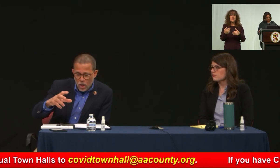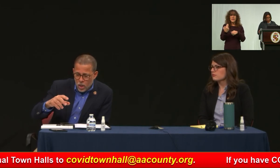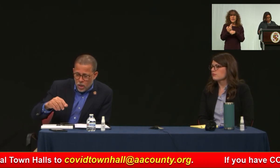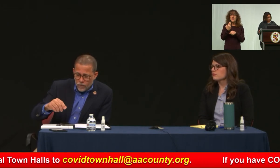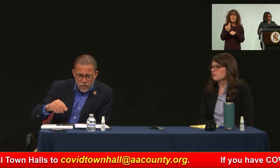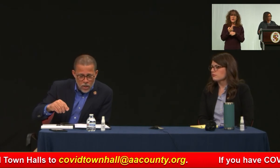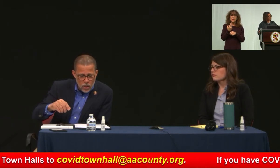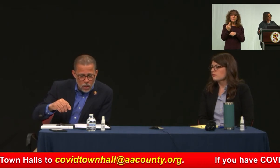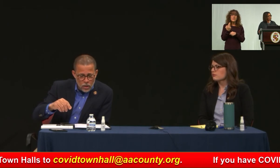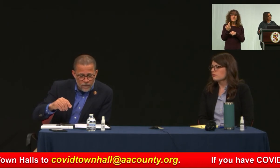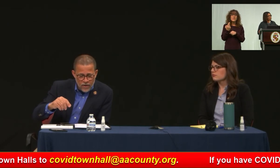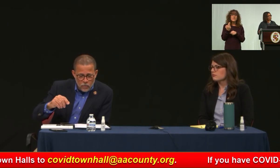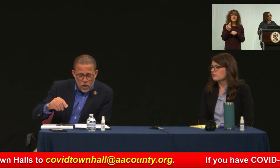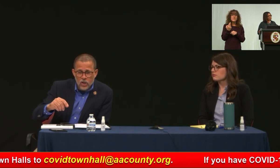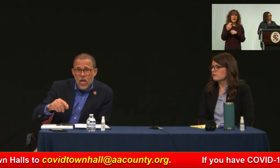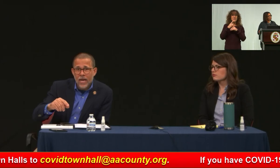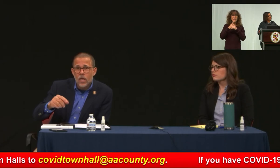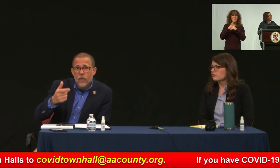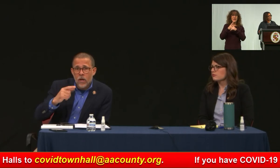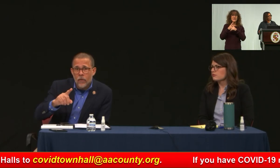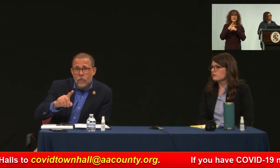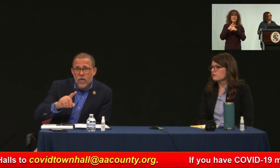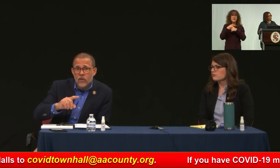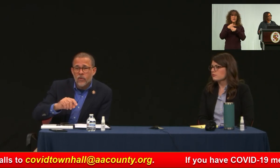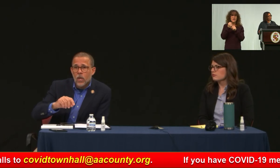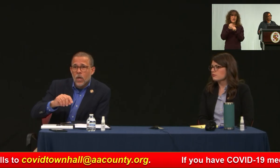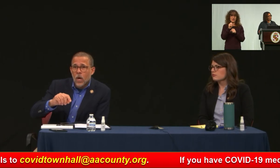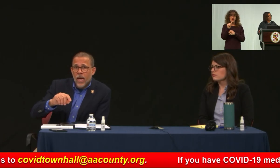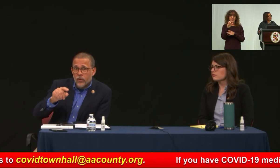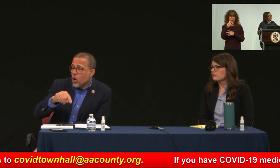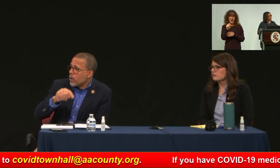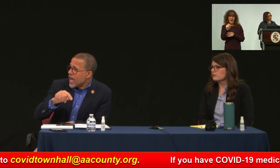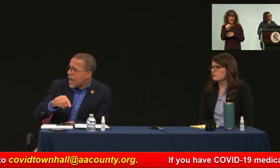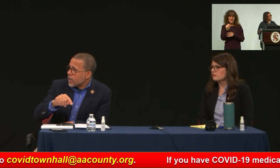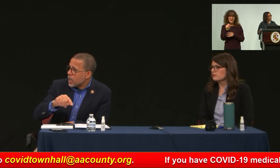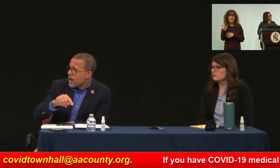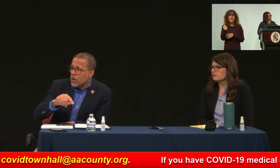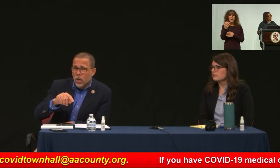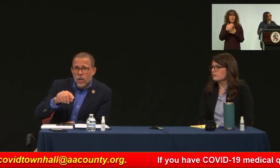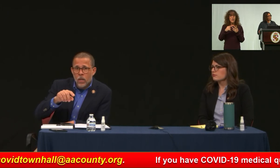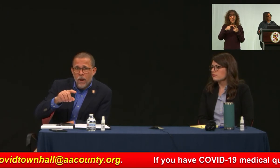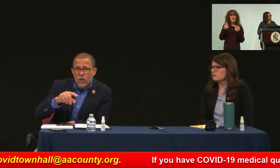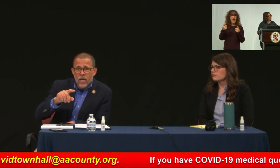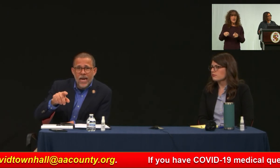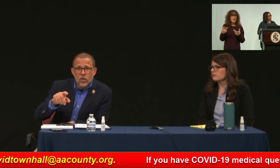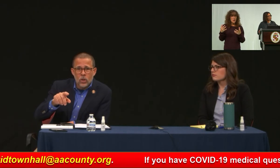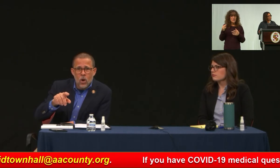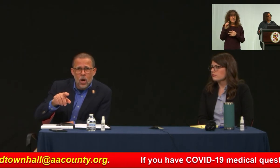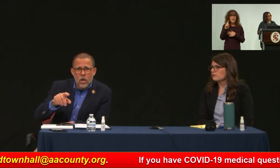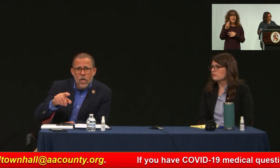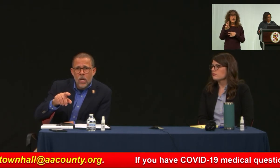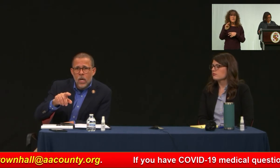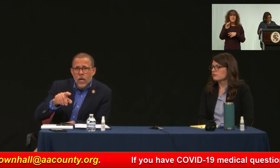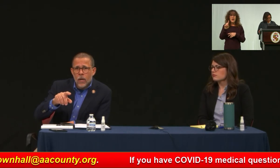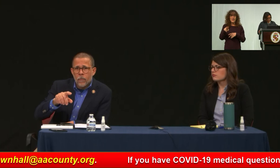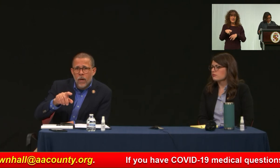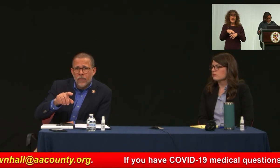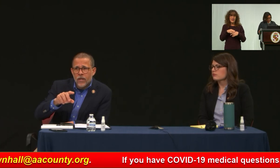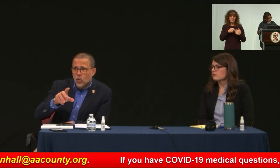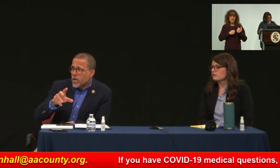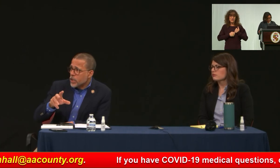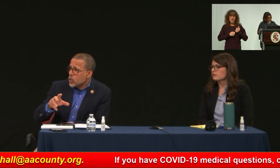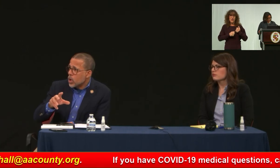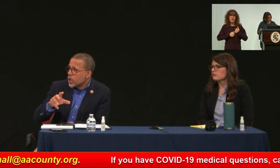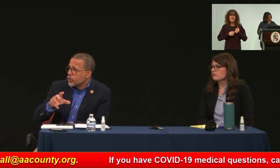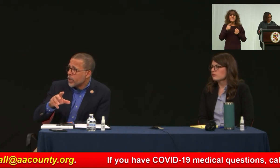use of the Defense Production Act. The other piece, and it's already happening in Maryland, the Maryland National Guard, I